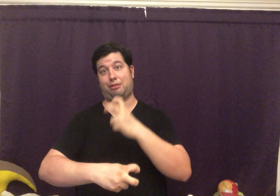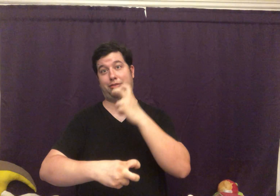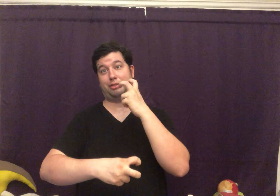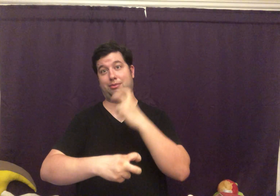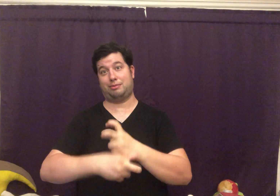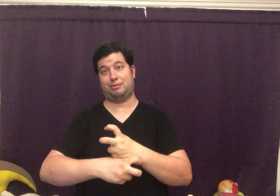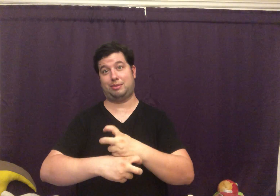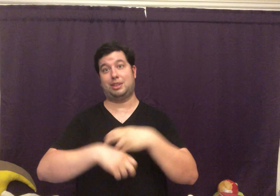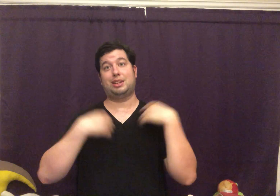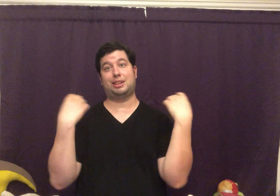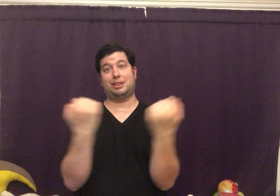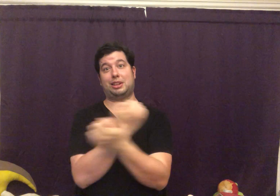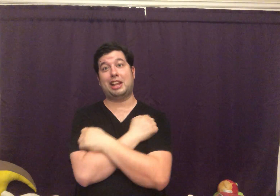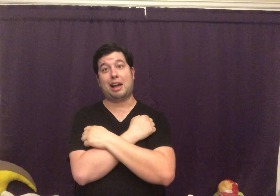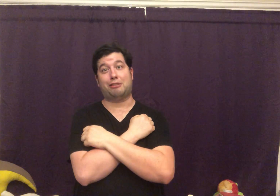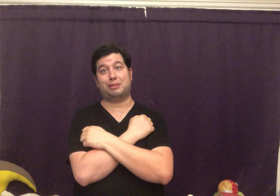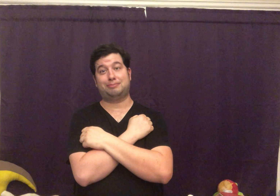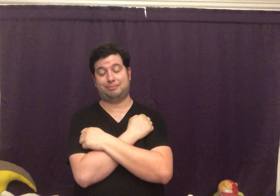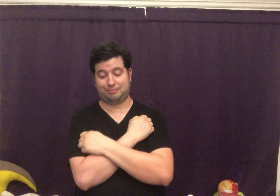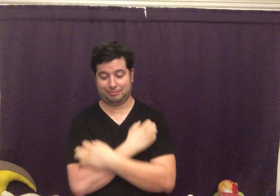Tough. Glove.